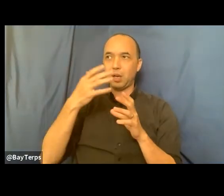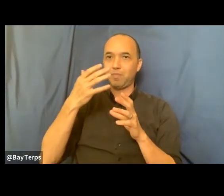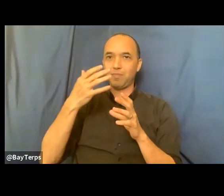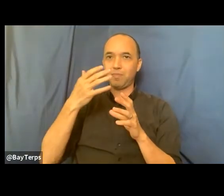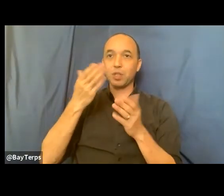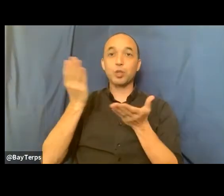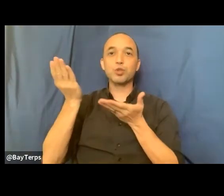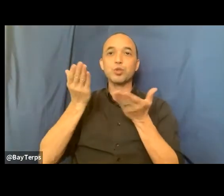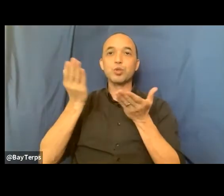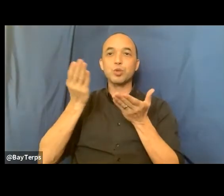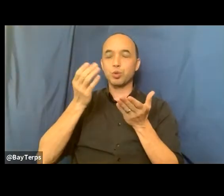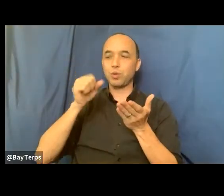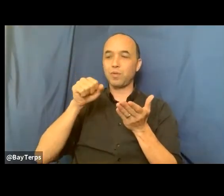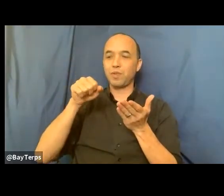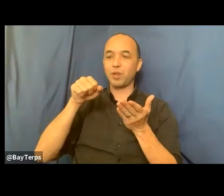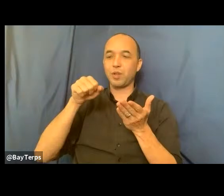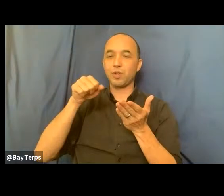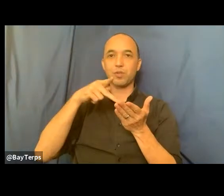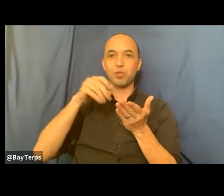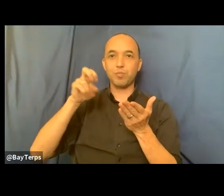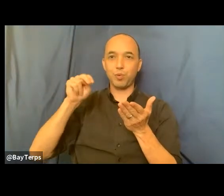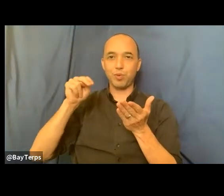with the handle taken off.